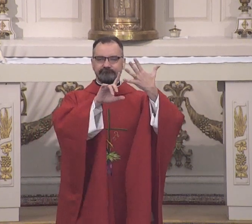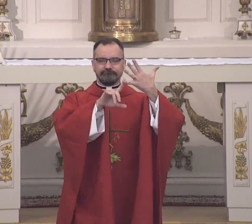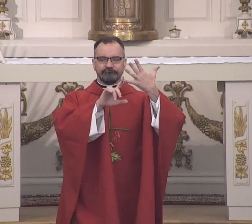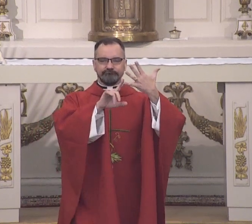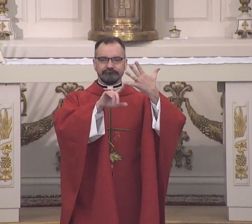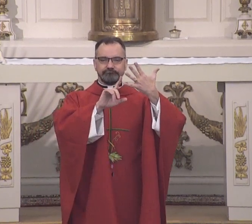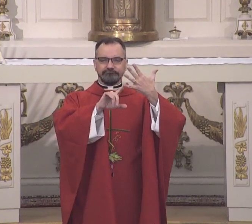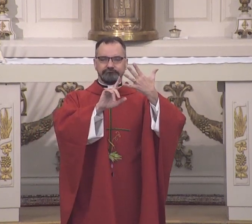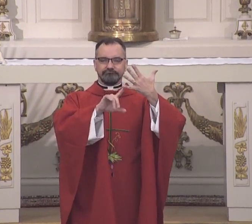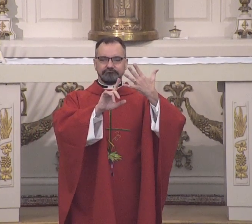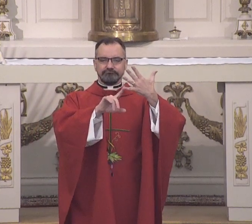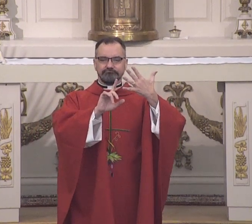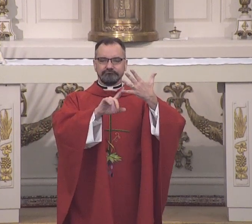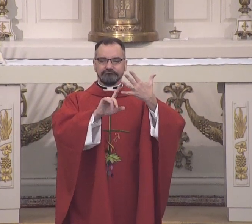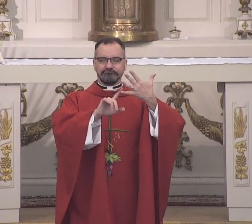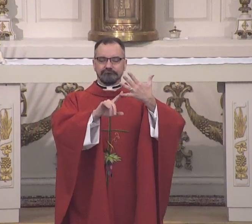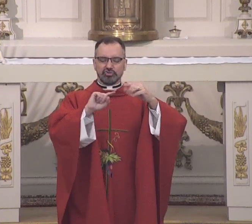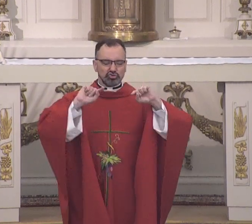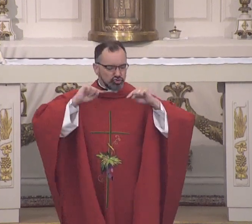hatred,